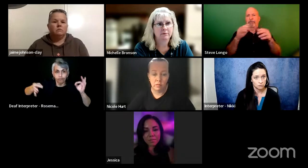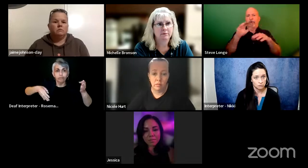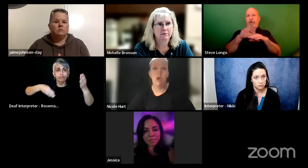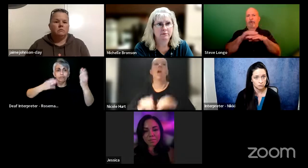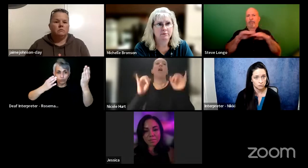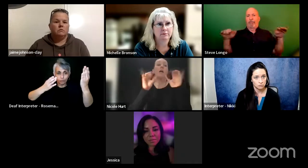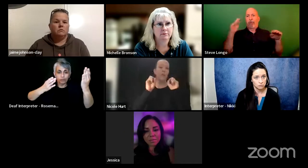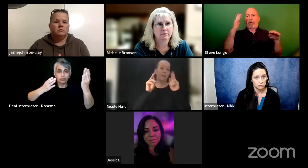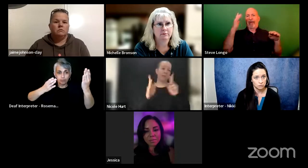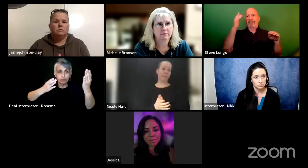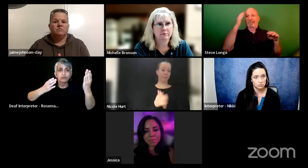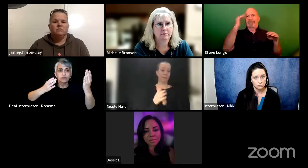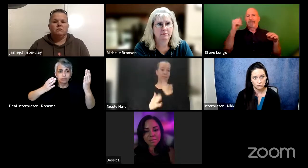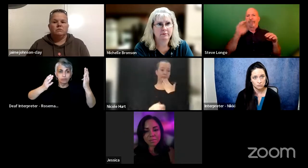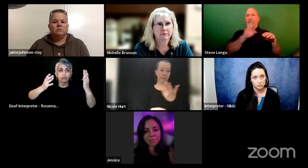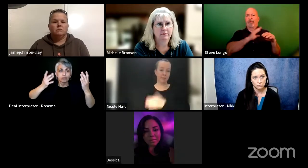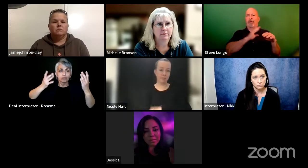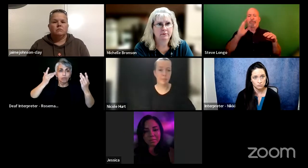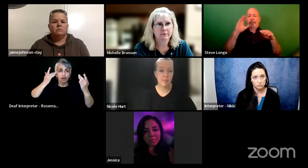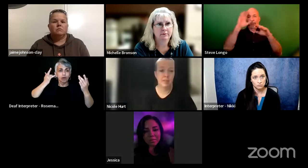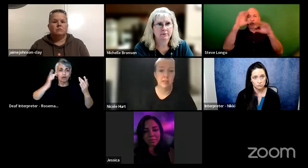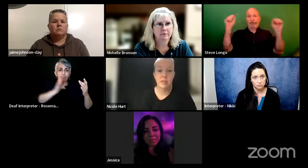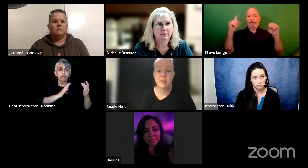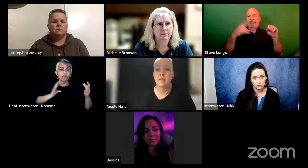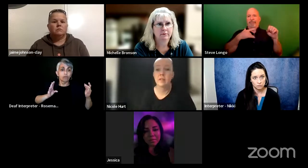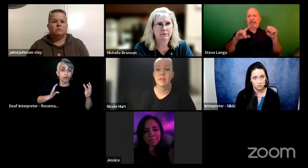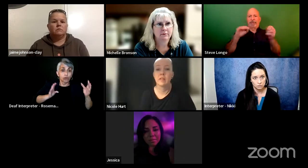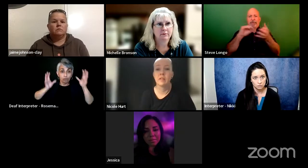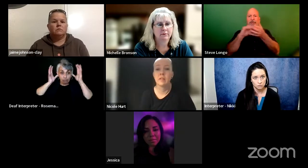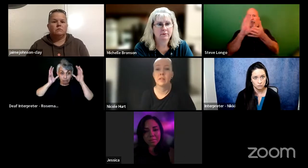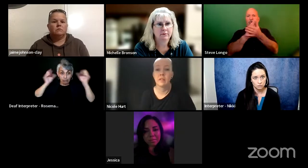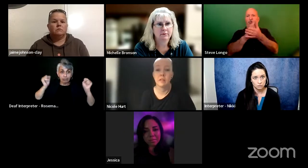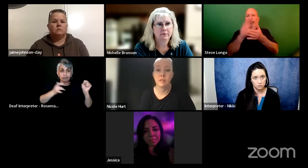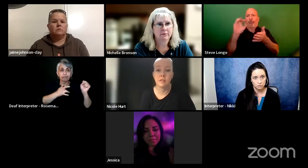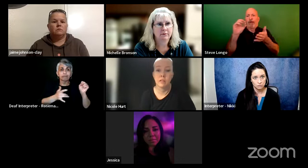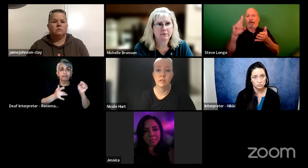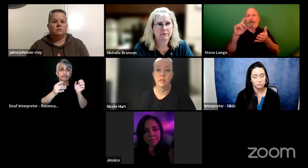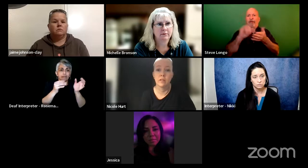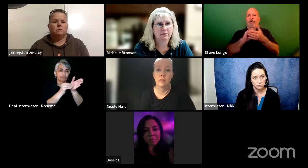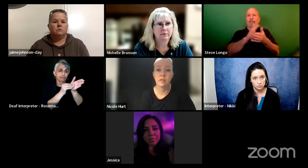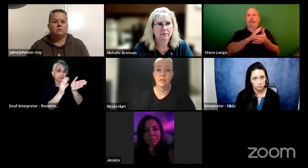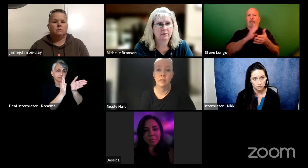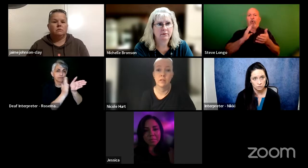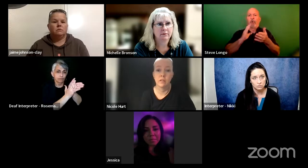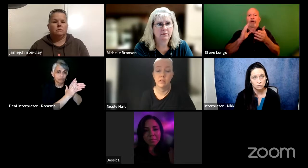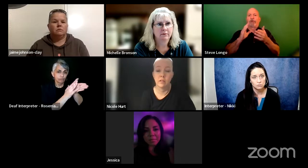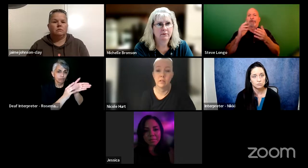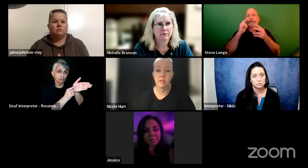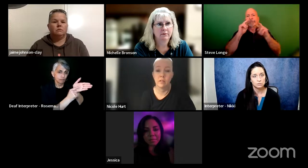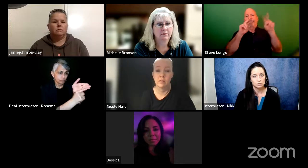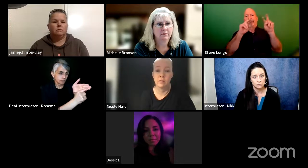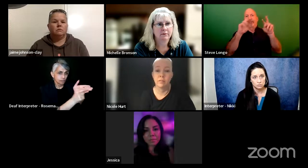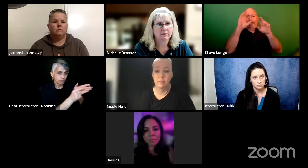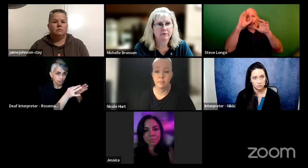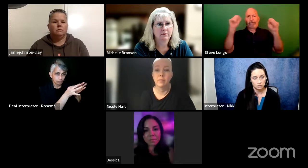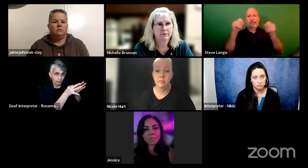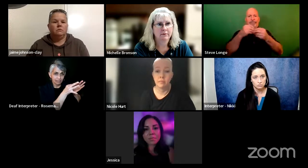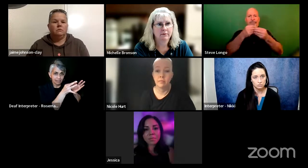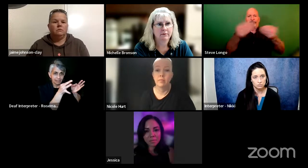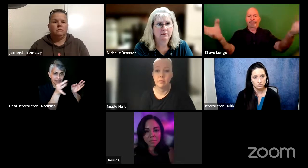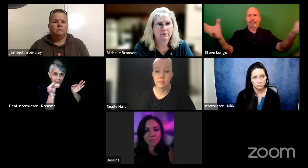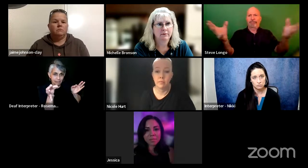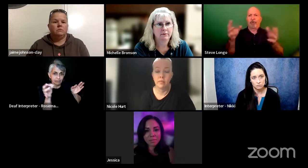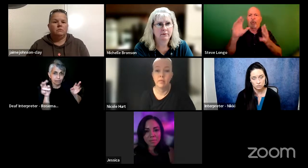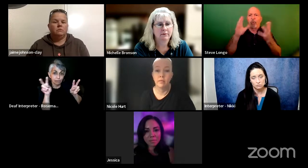typically, as president, I will restate the motion because that will be a part